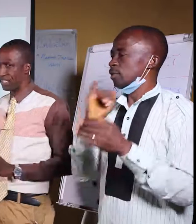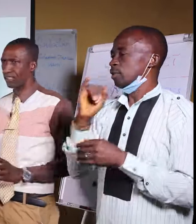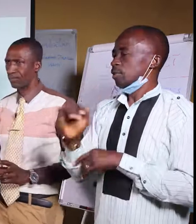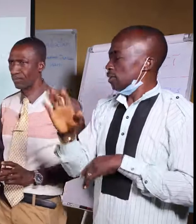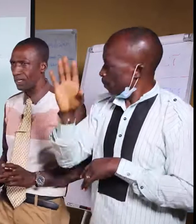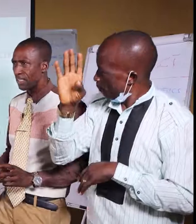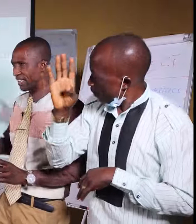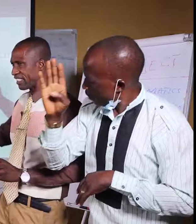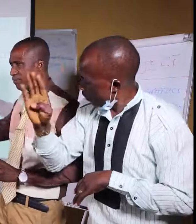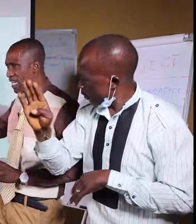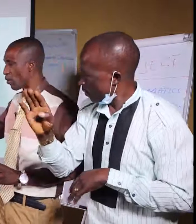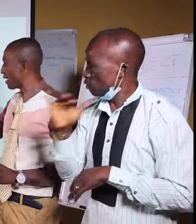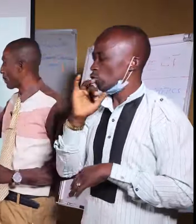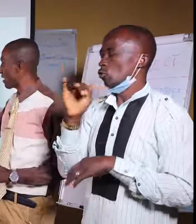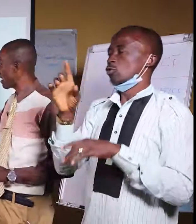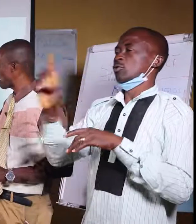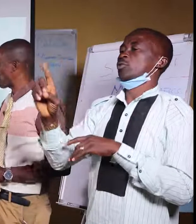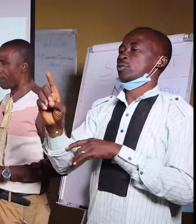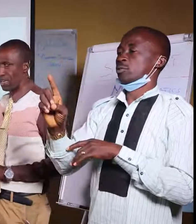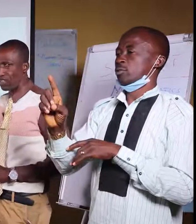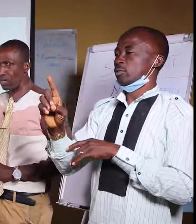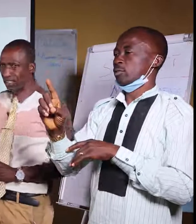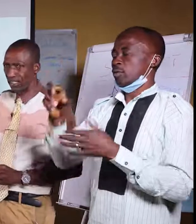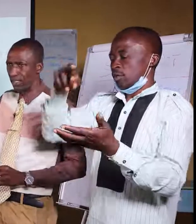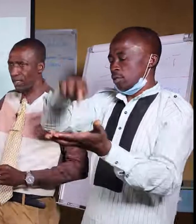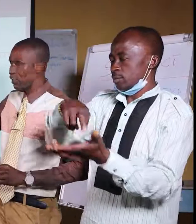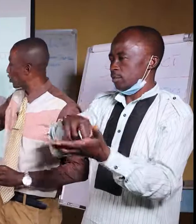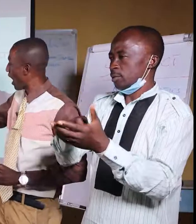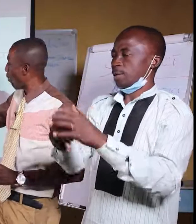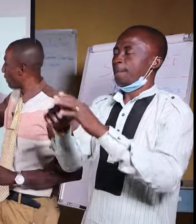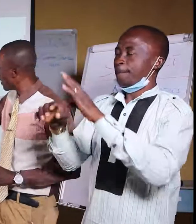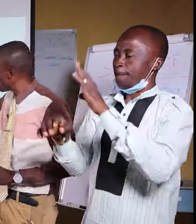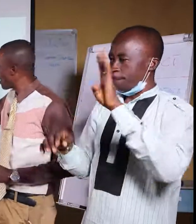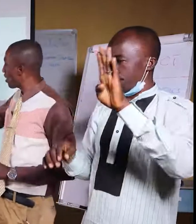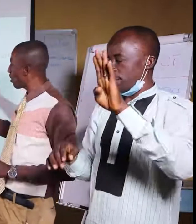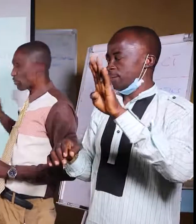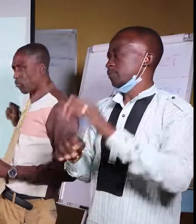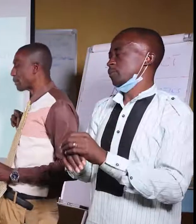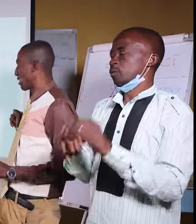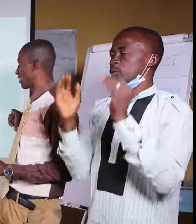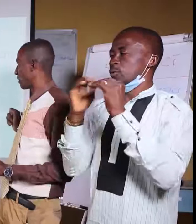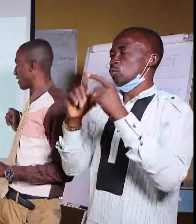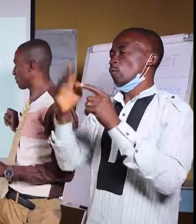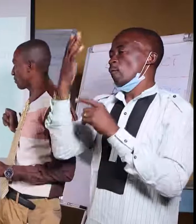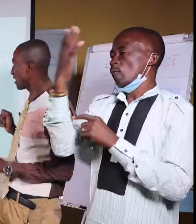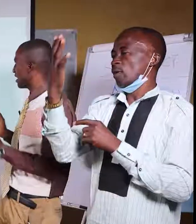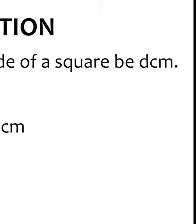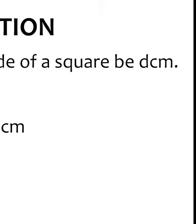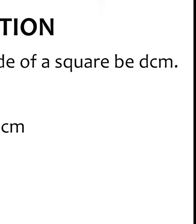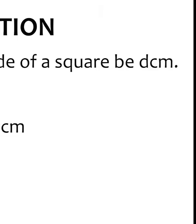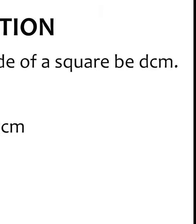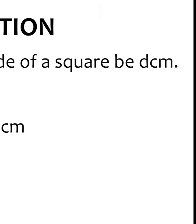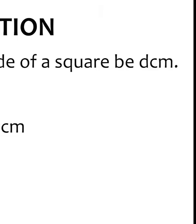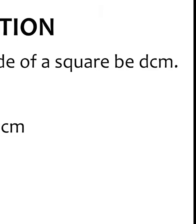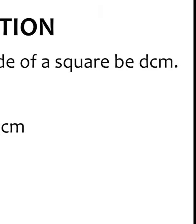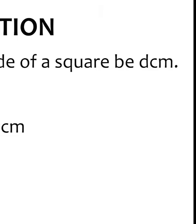not D. Is B, which represents the breadth, not D. So our B equals to 5 centimeters.